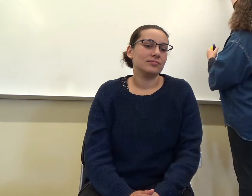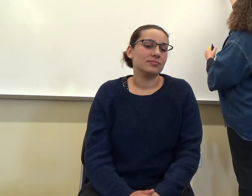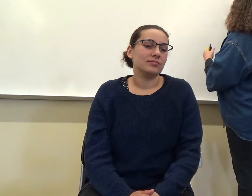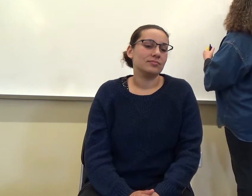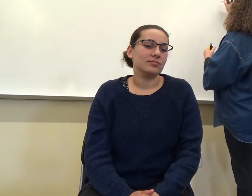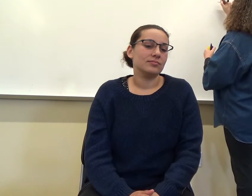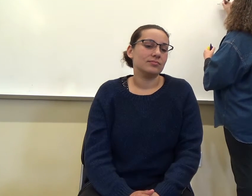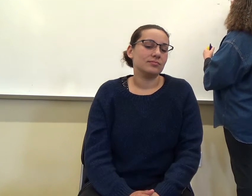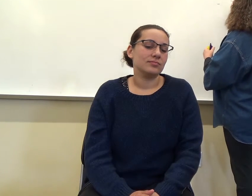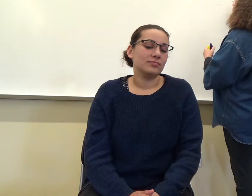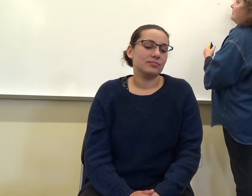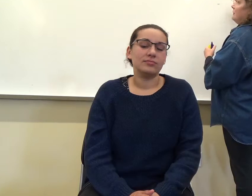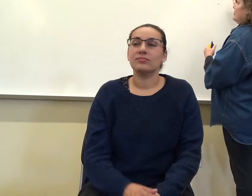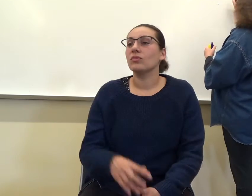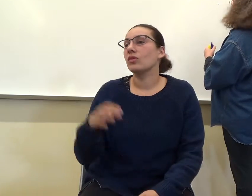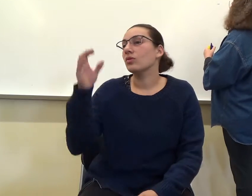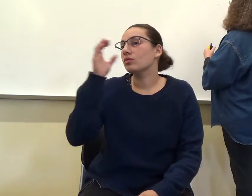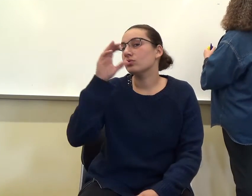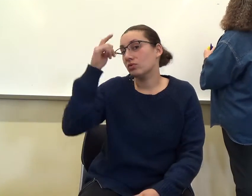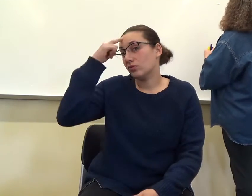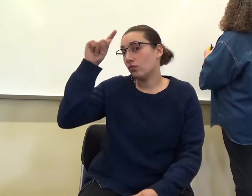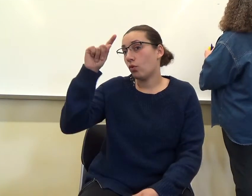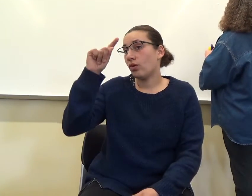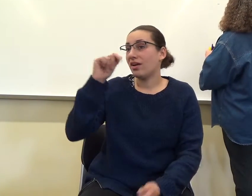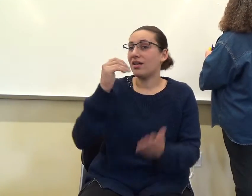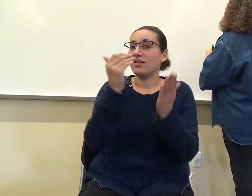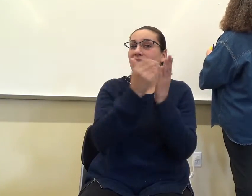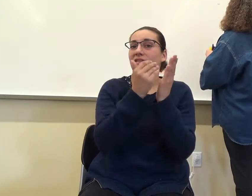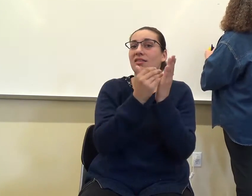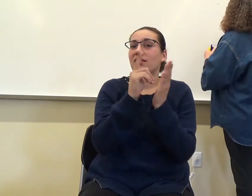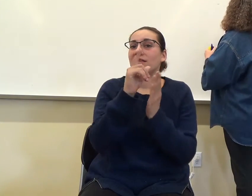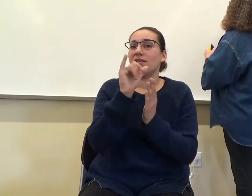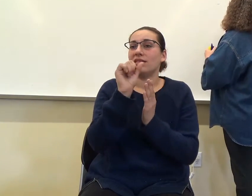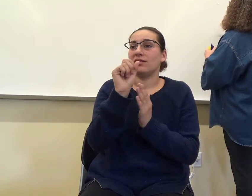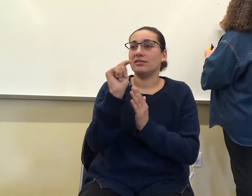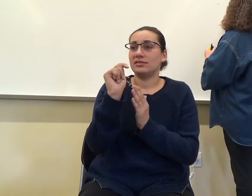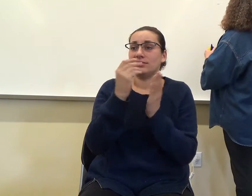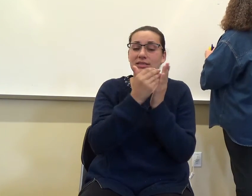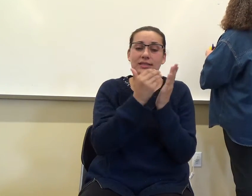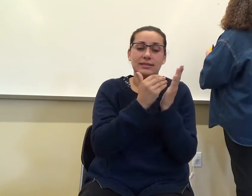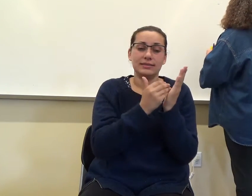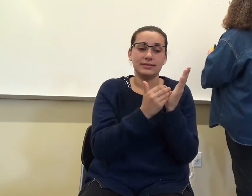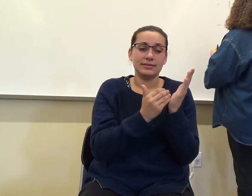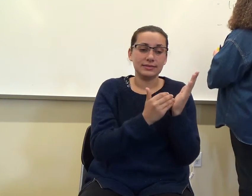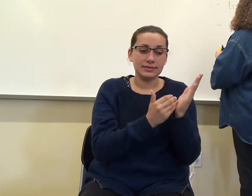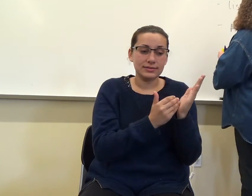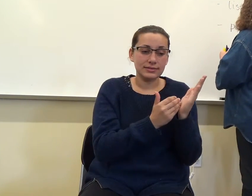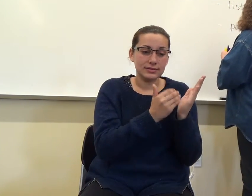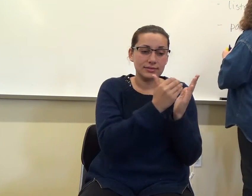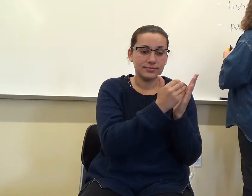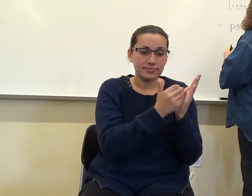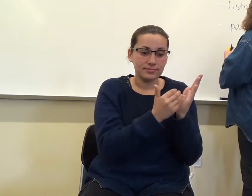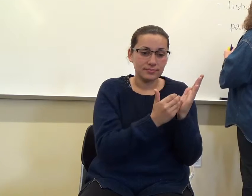And we are looking for lists. And we're looking looking possibly for